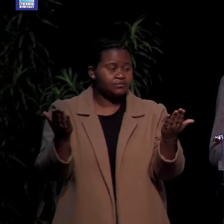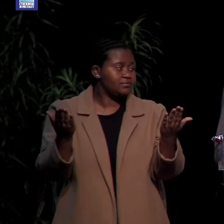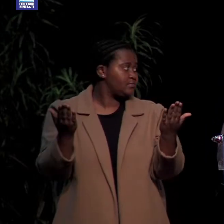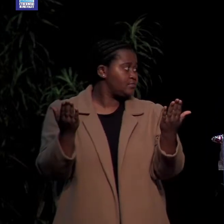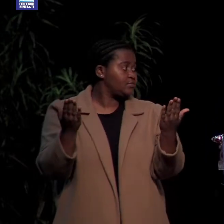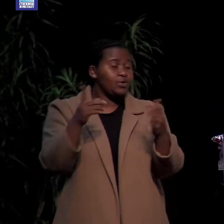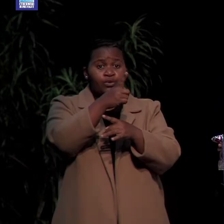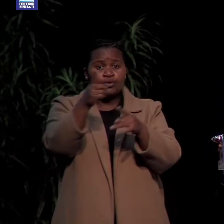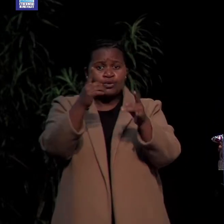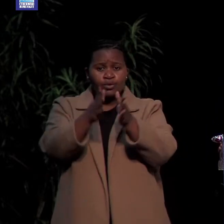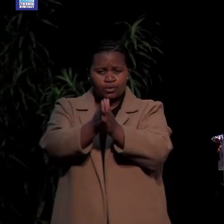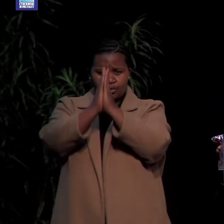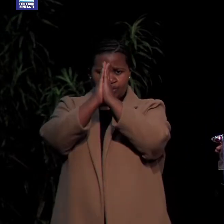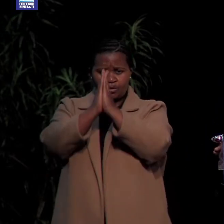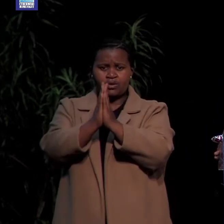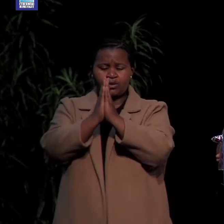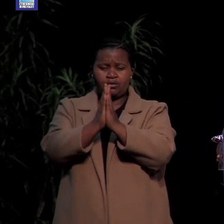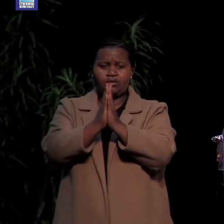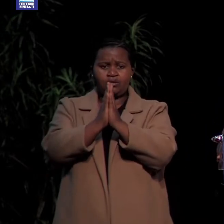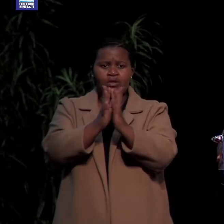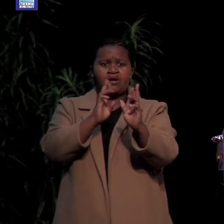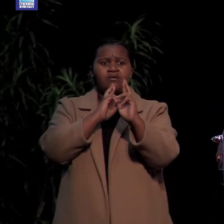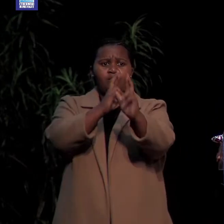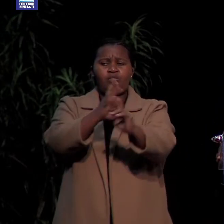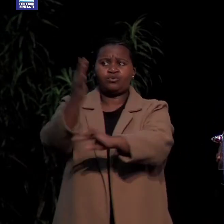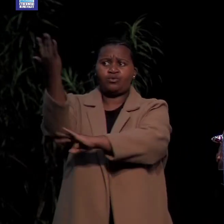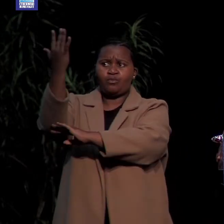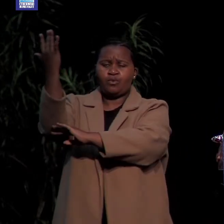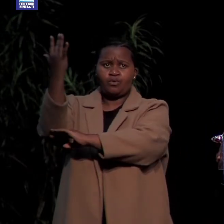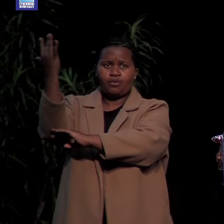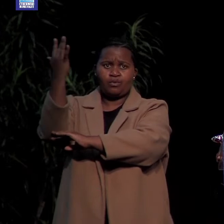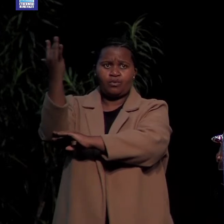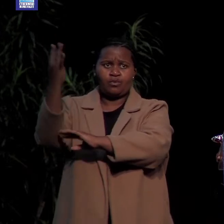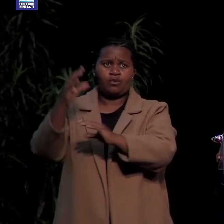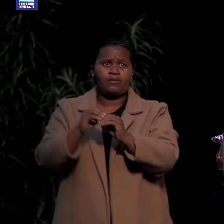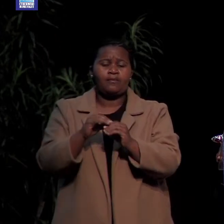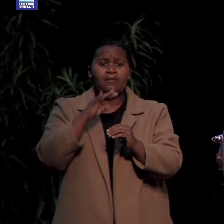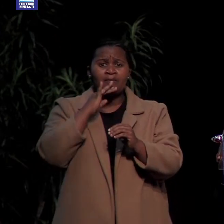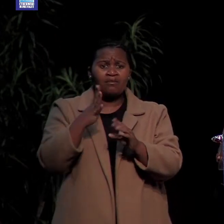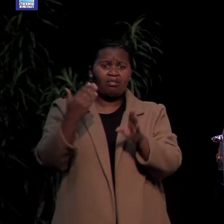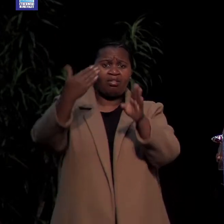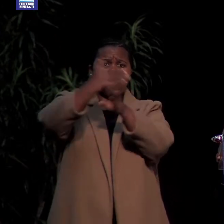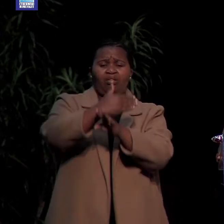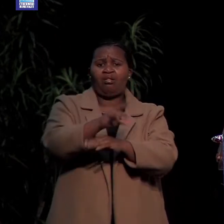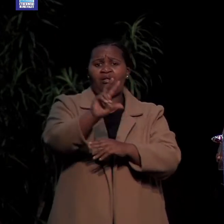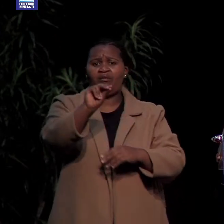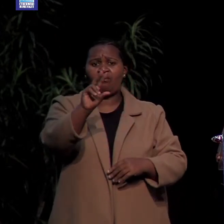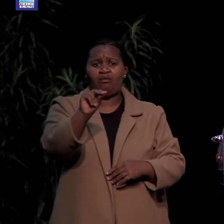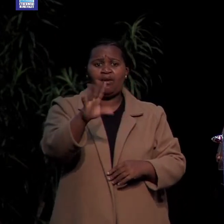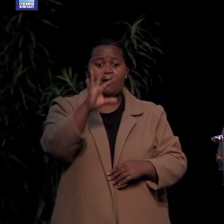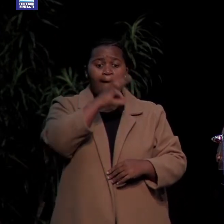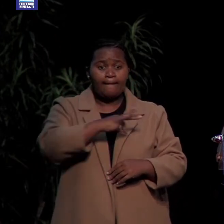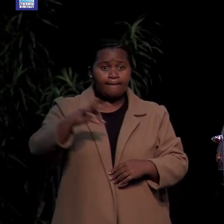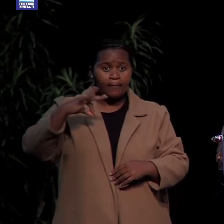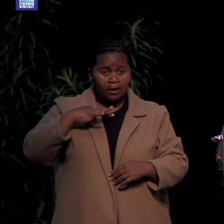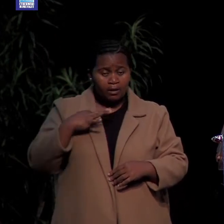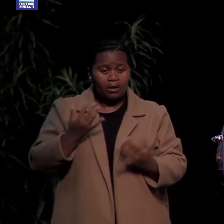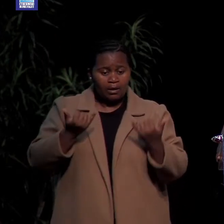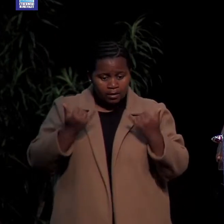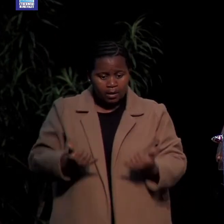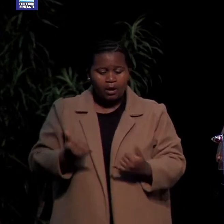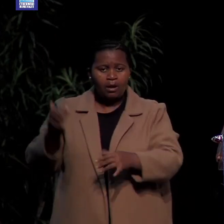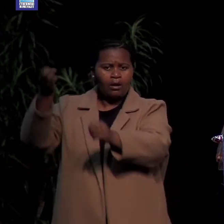you requested the report to be presented. Let's not be destructive. A point of order. The mayor is